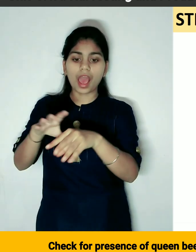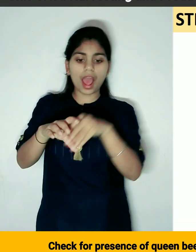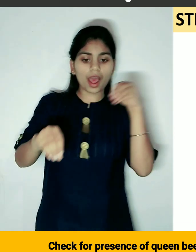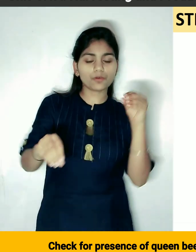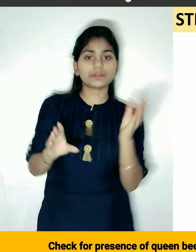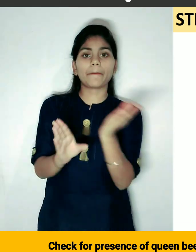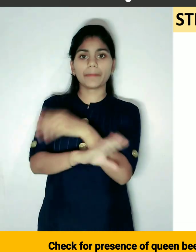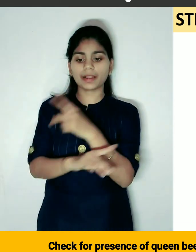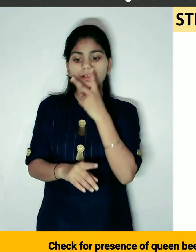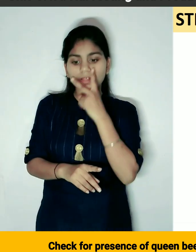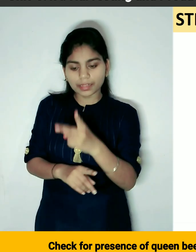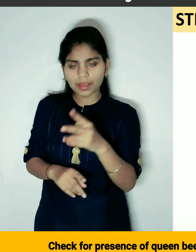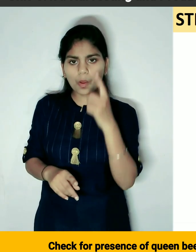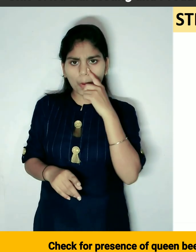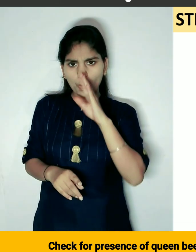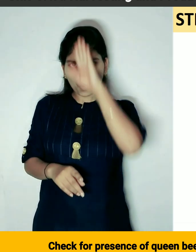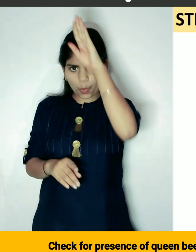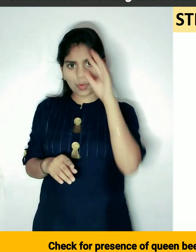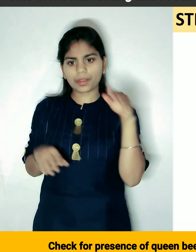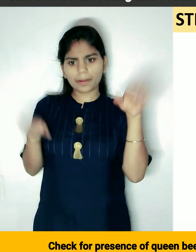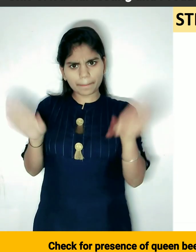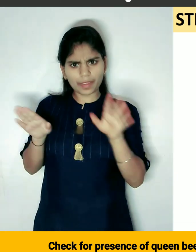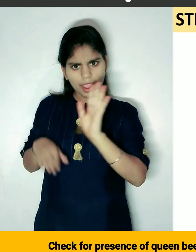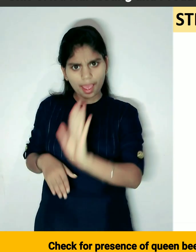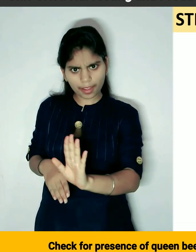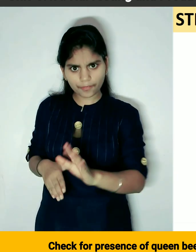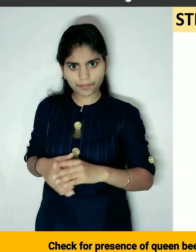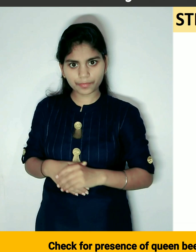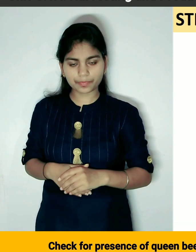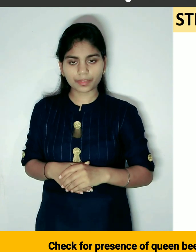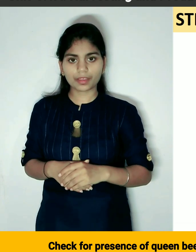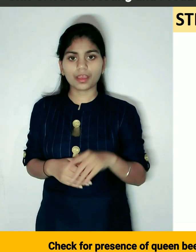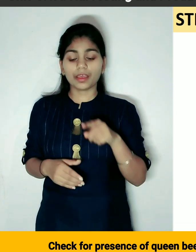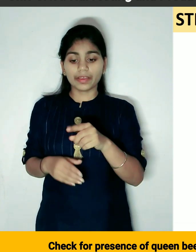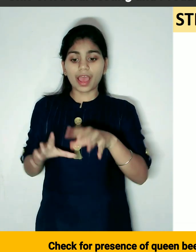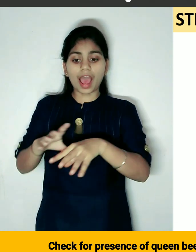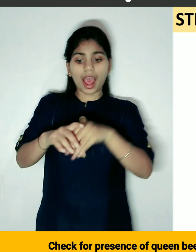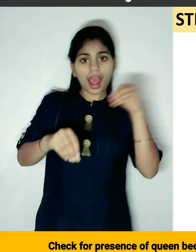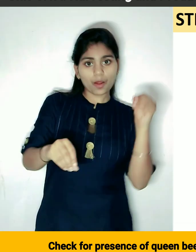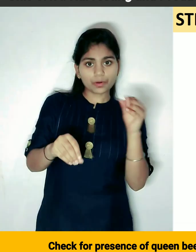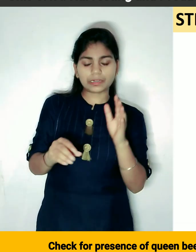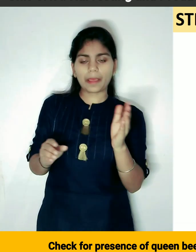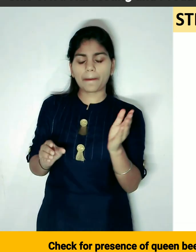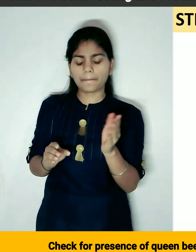Dislodge bees from honeycombs with gentle jerks.